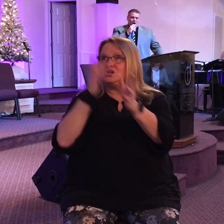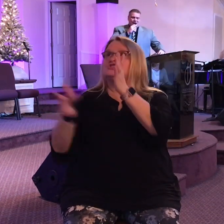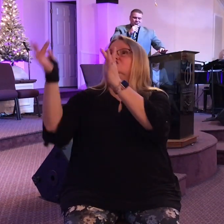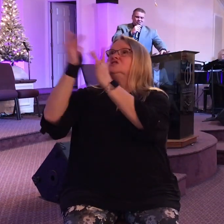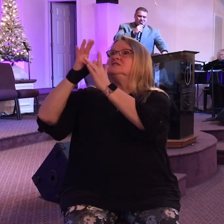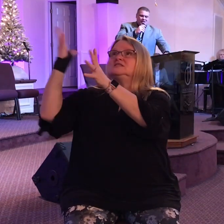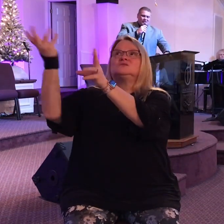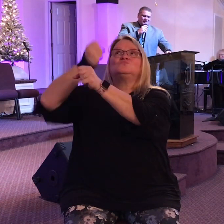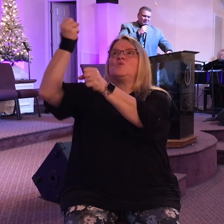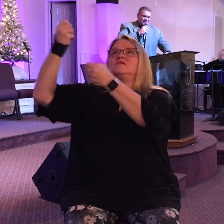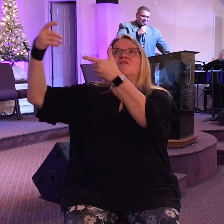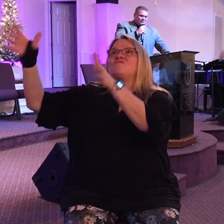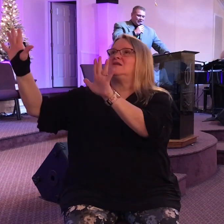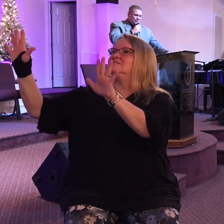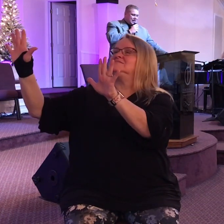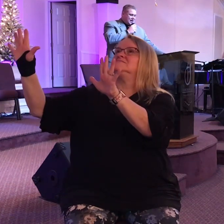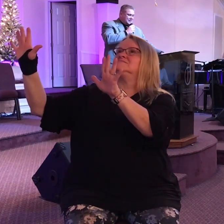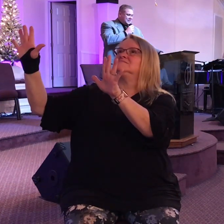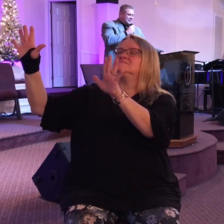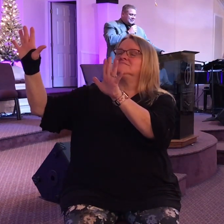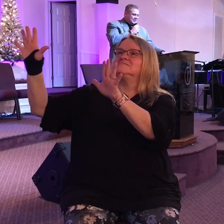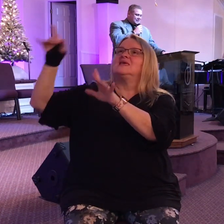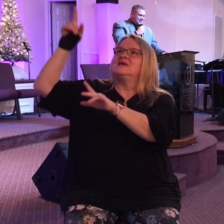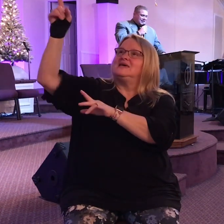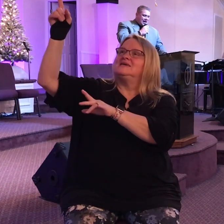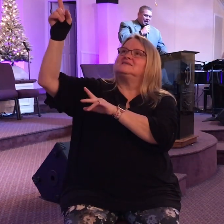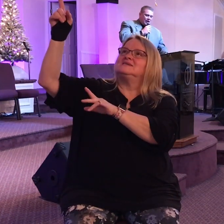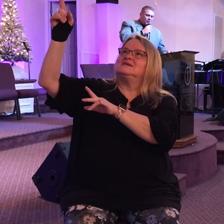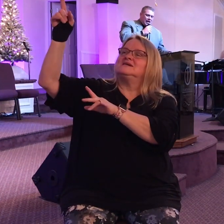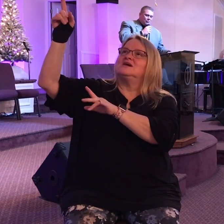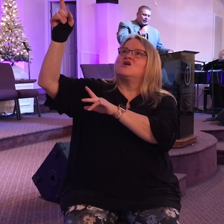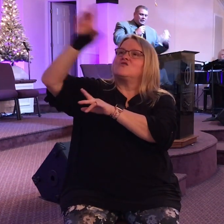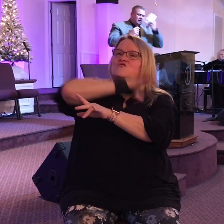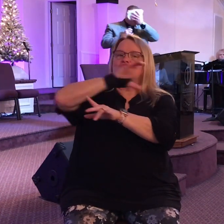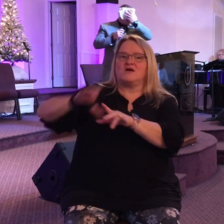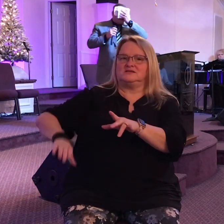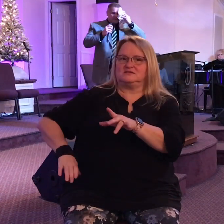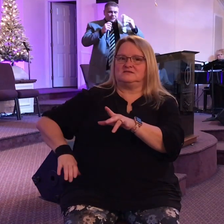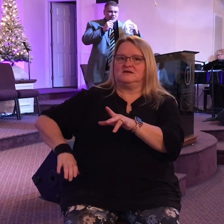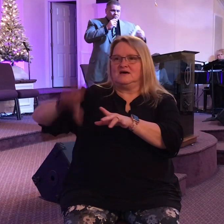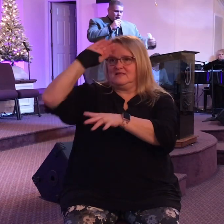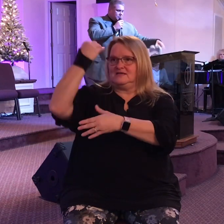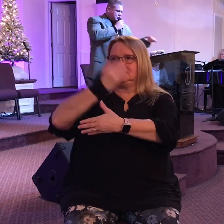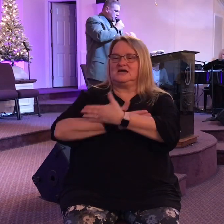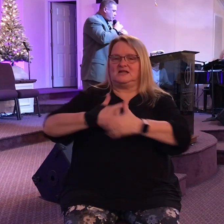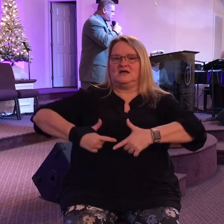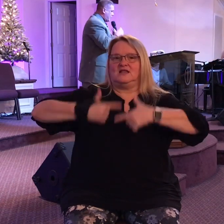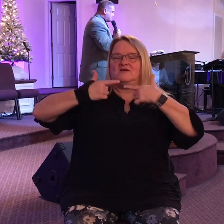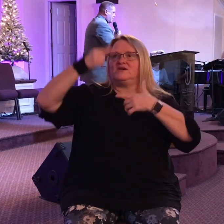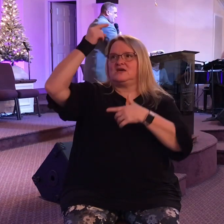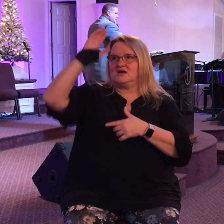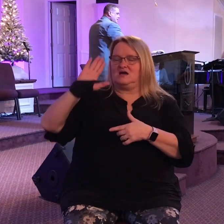art the Christ, the Son of the living God. And hell can't win, because the